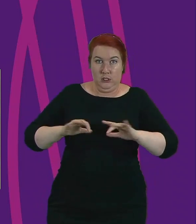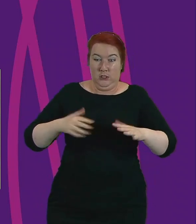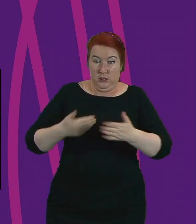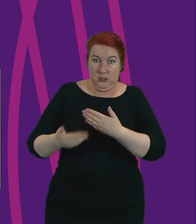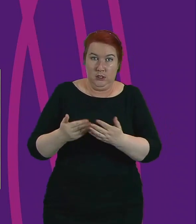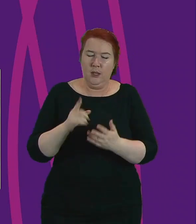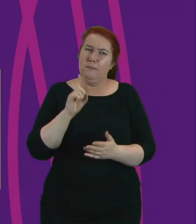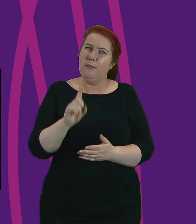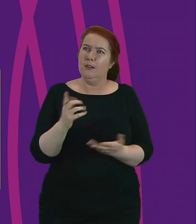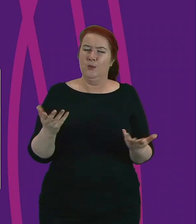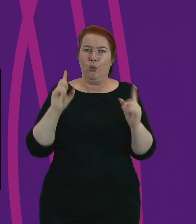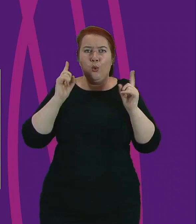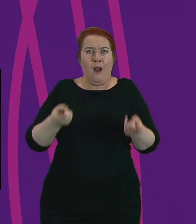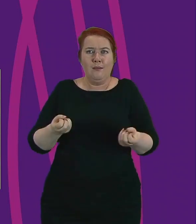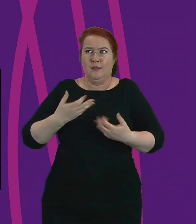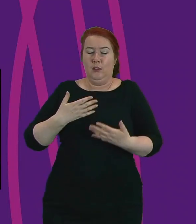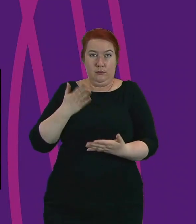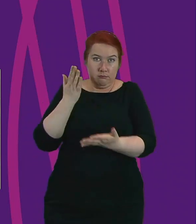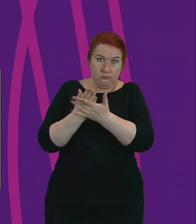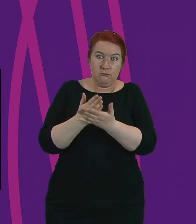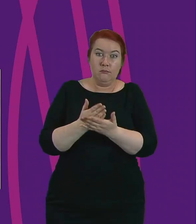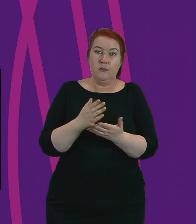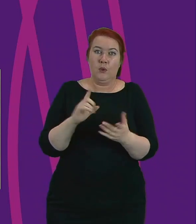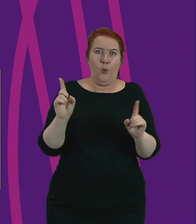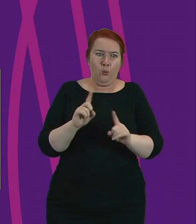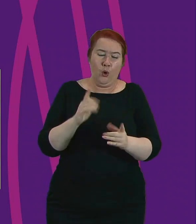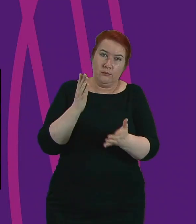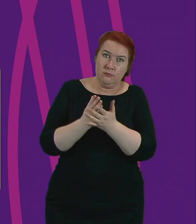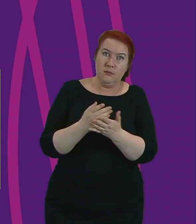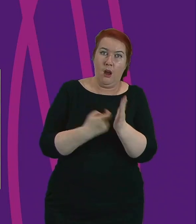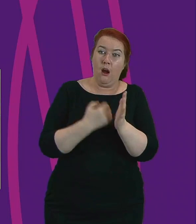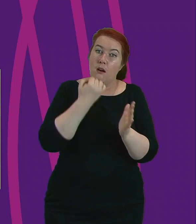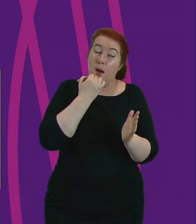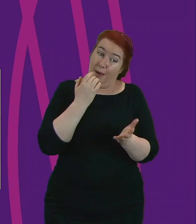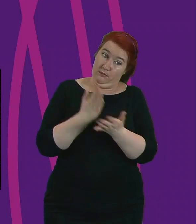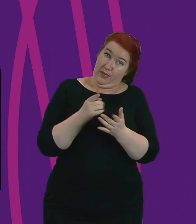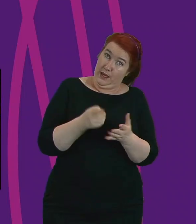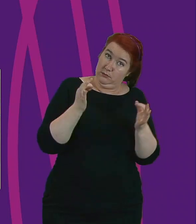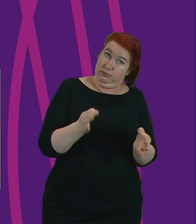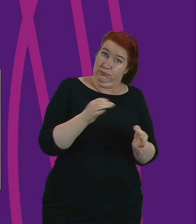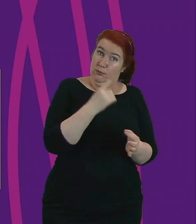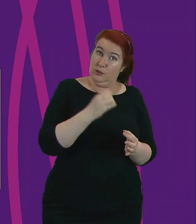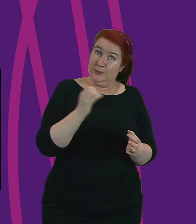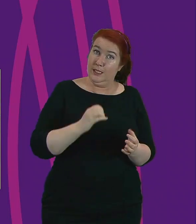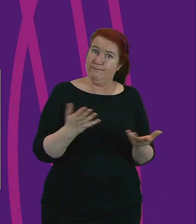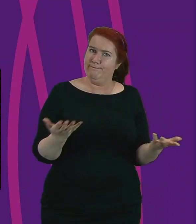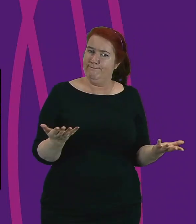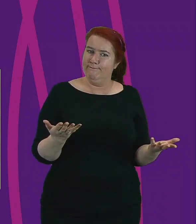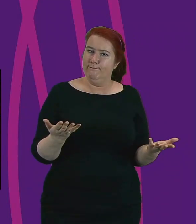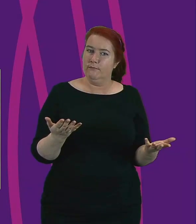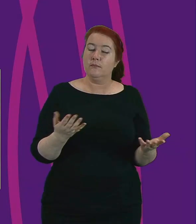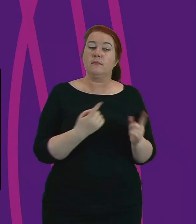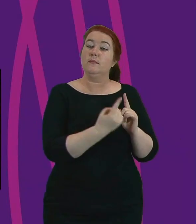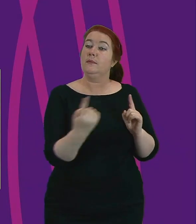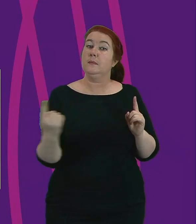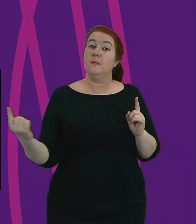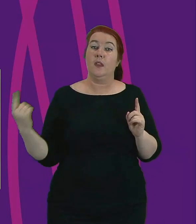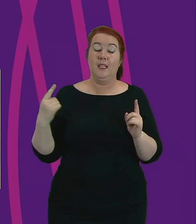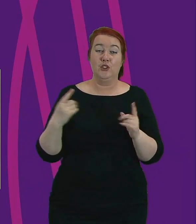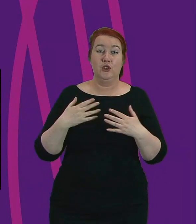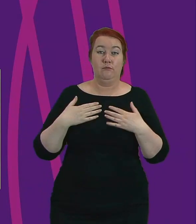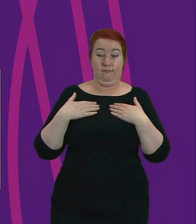are unable to tell us with any certainty what it is or how accurate it is. Everybody has a unique KI number and that identifies us within